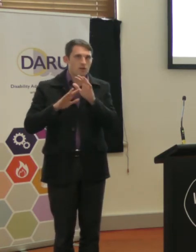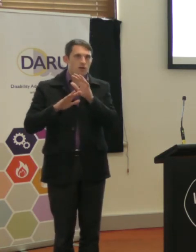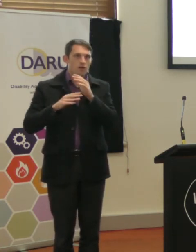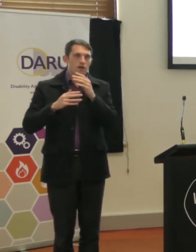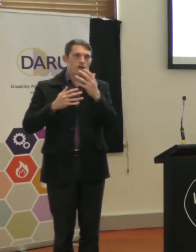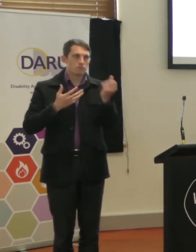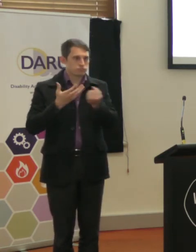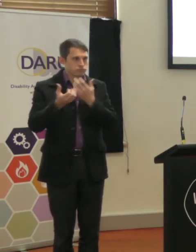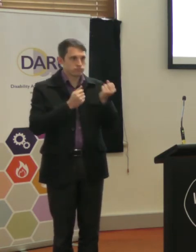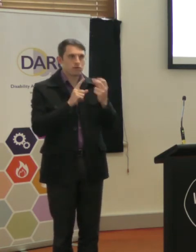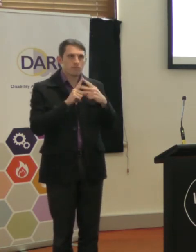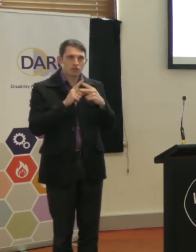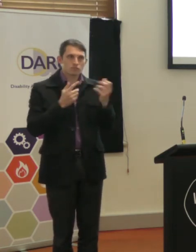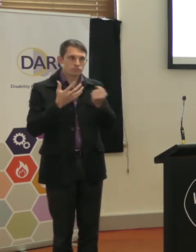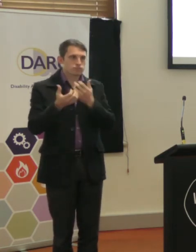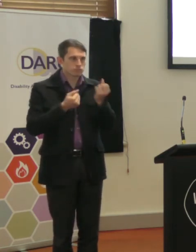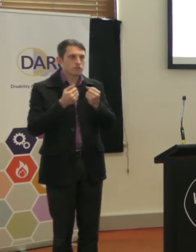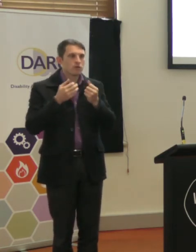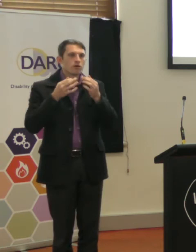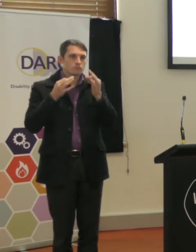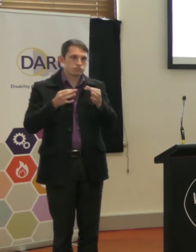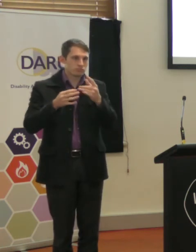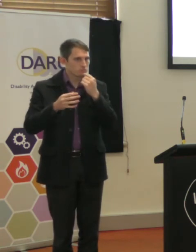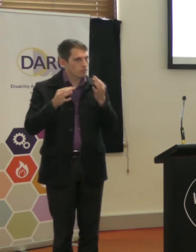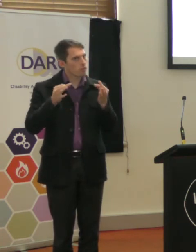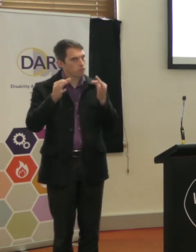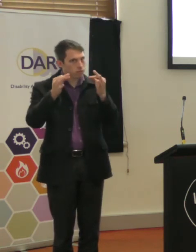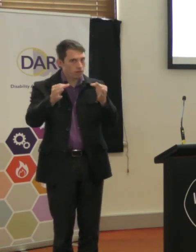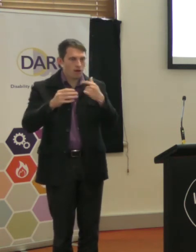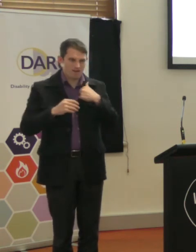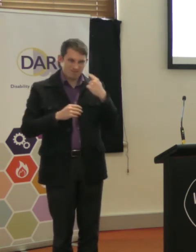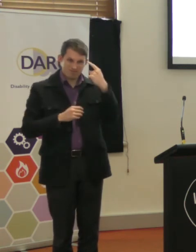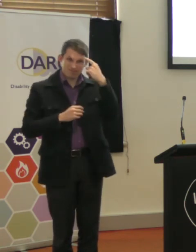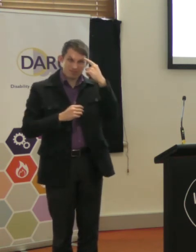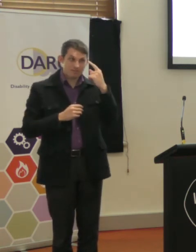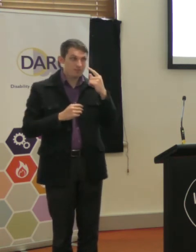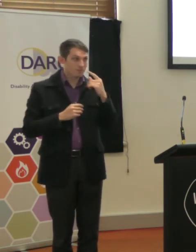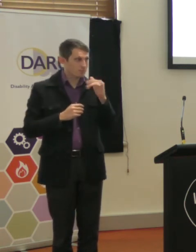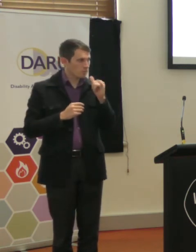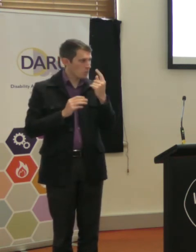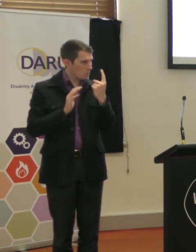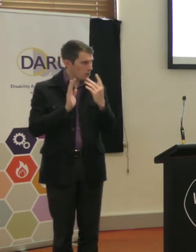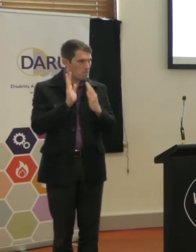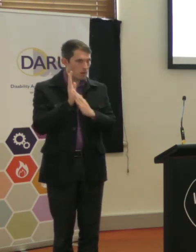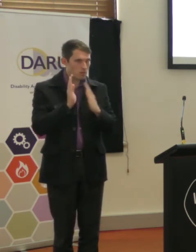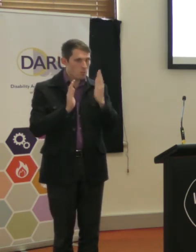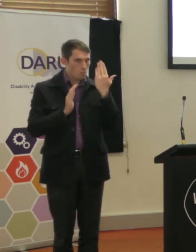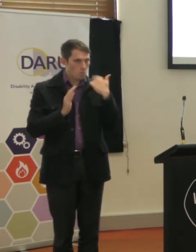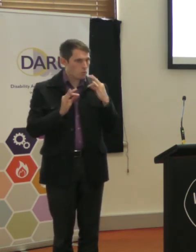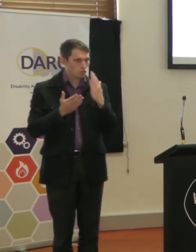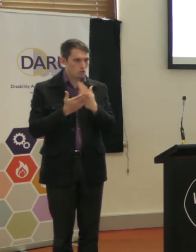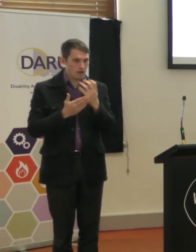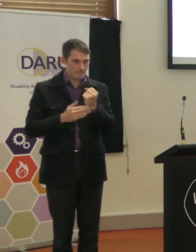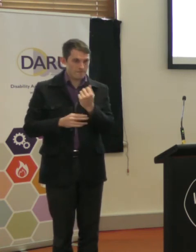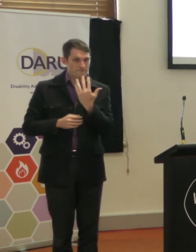process the applications. They recently, I think since maybe a month ago, we weren't sure, but they went from having